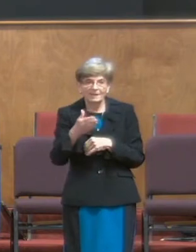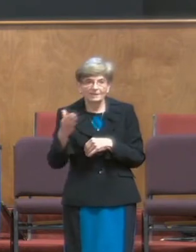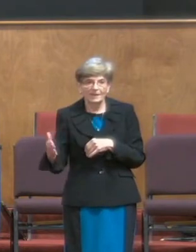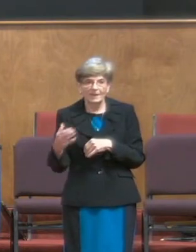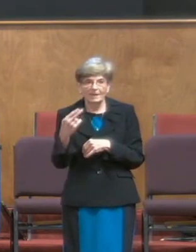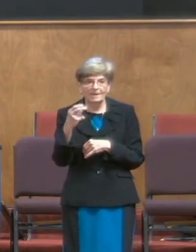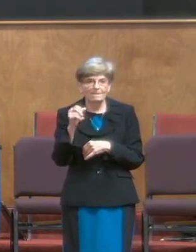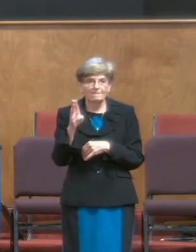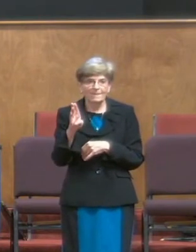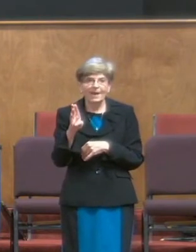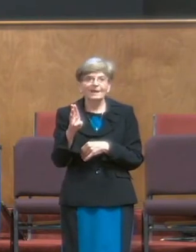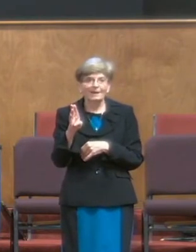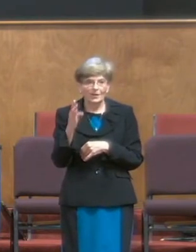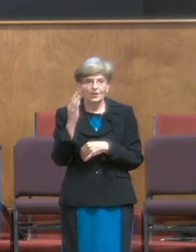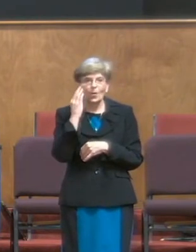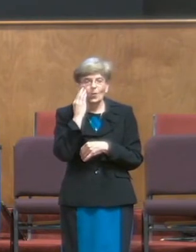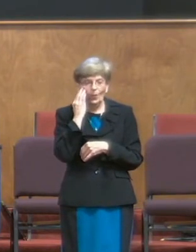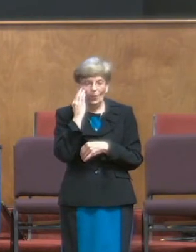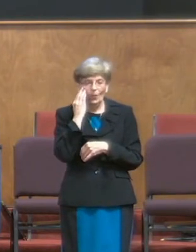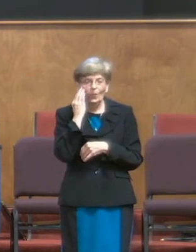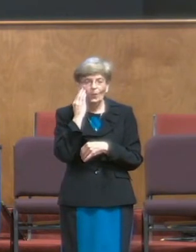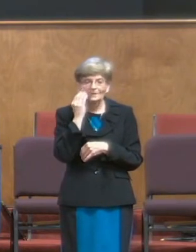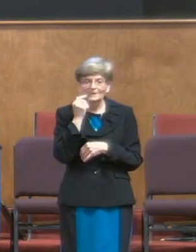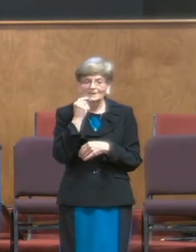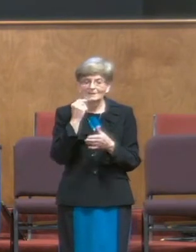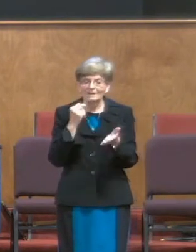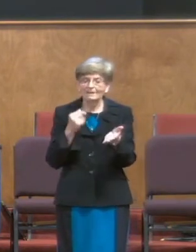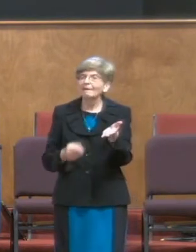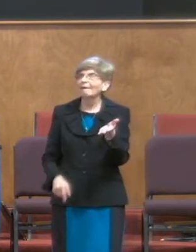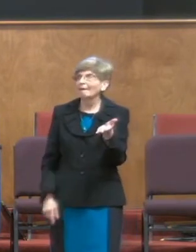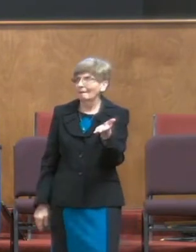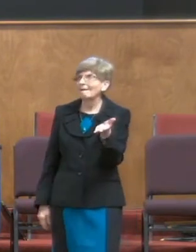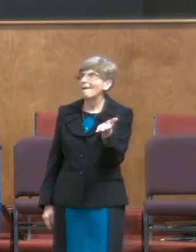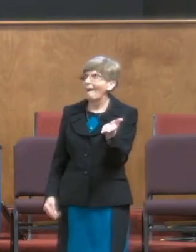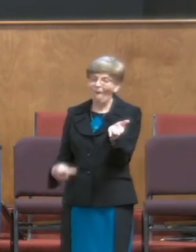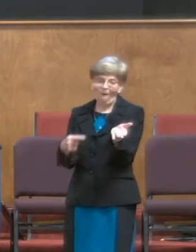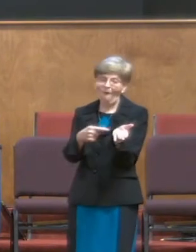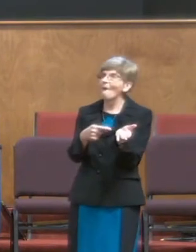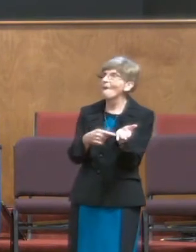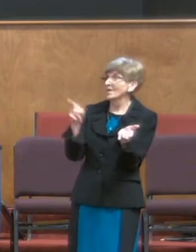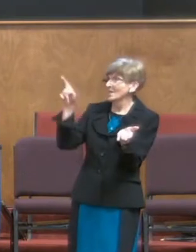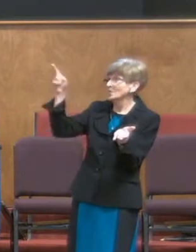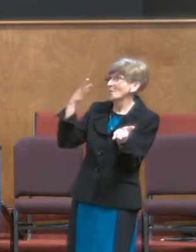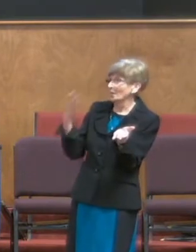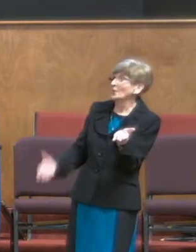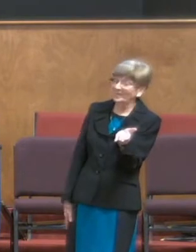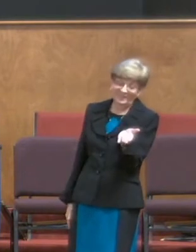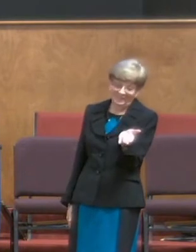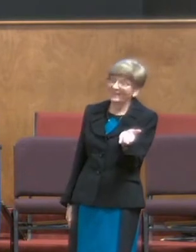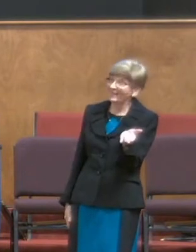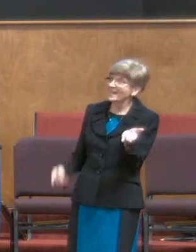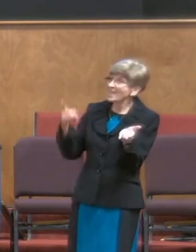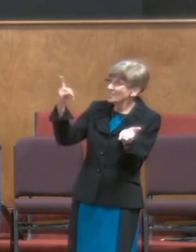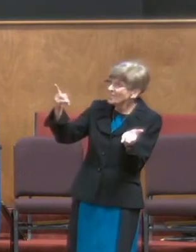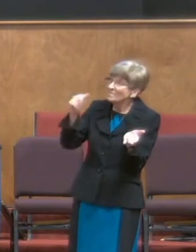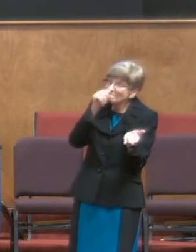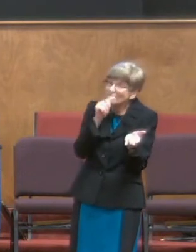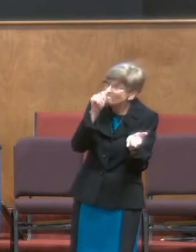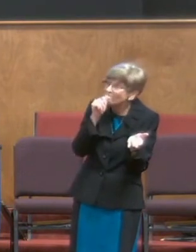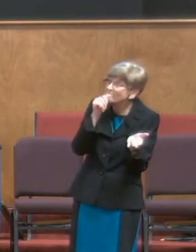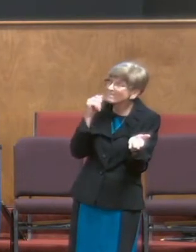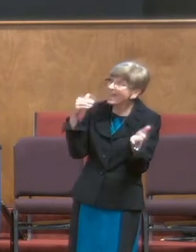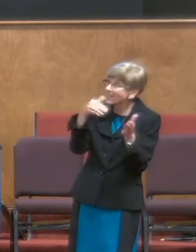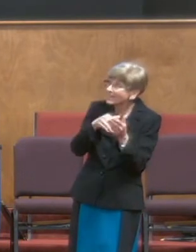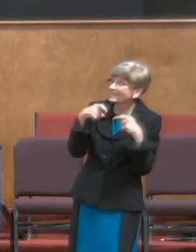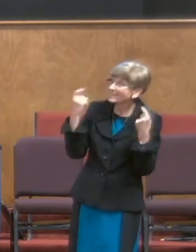Habakkuk knows, he affirms that God is good and faithful and gracious and he's patient towards sinners. He knows